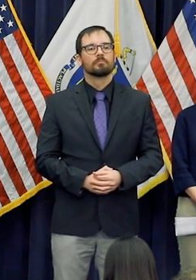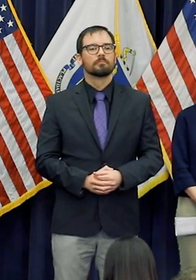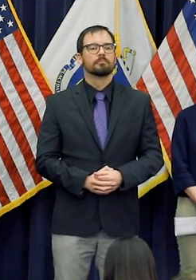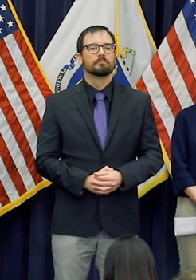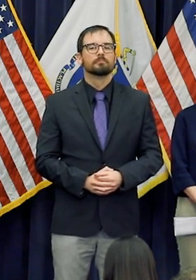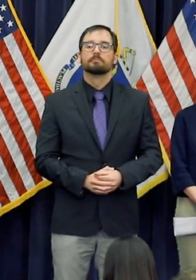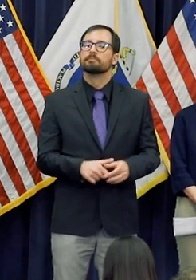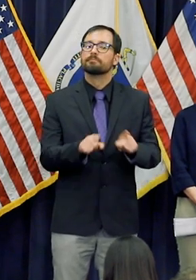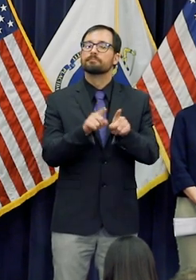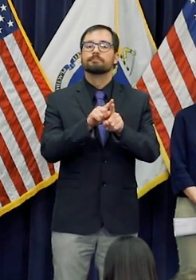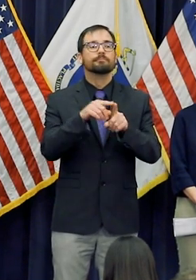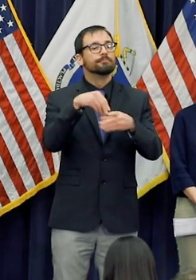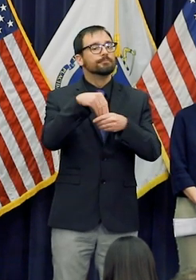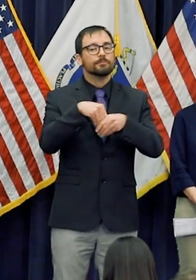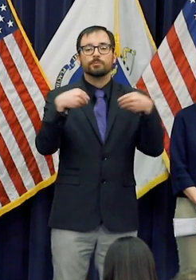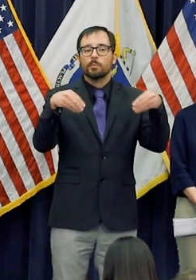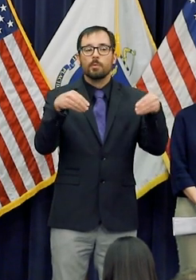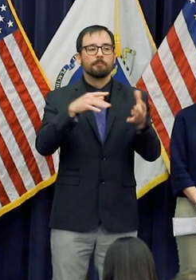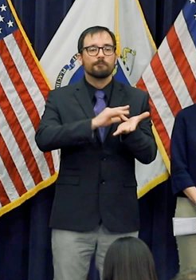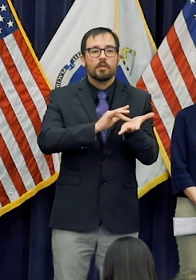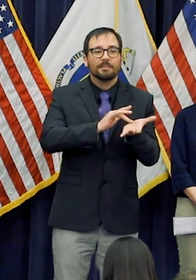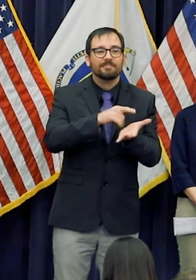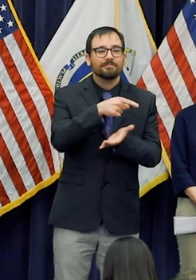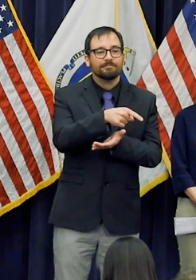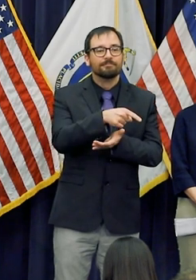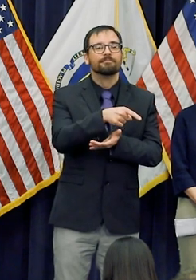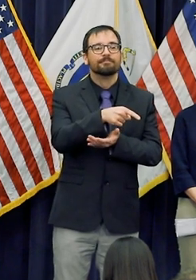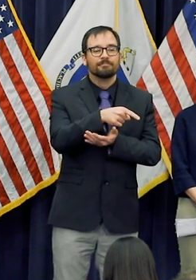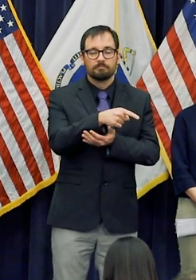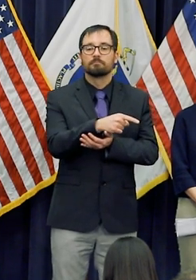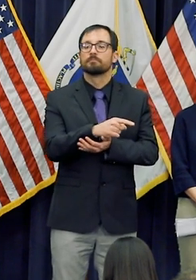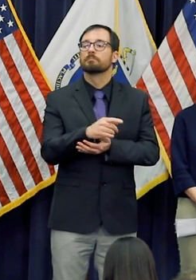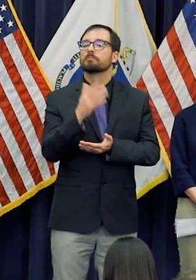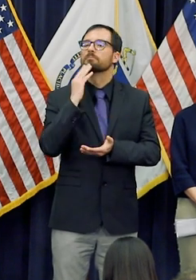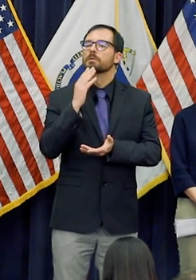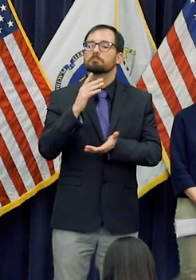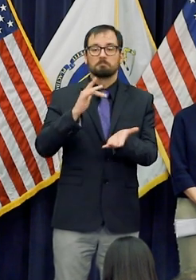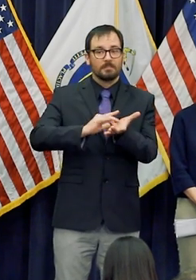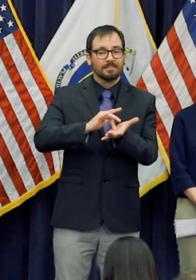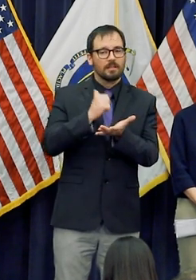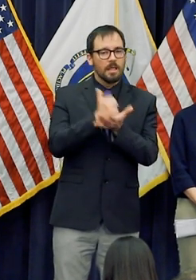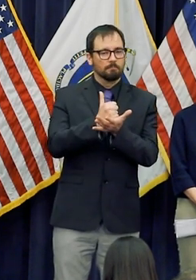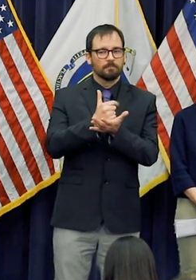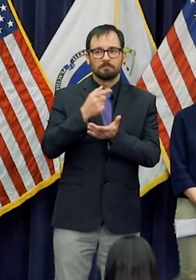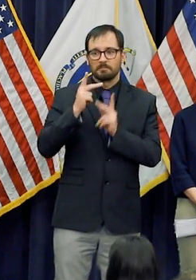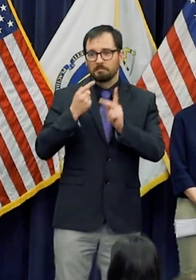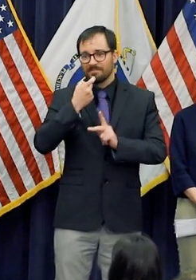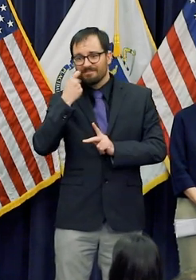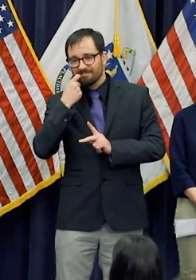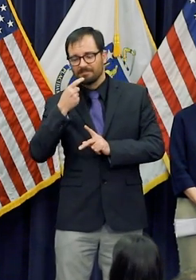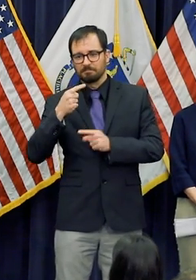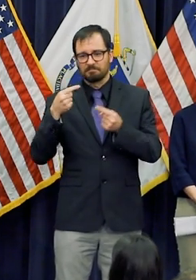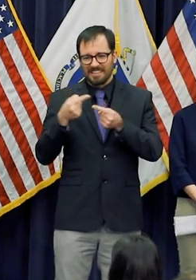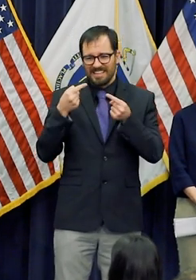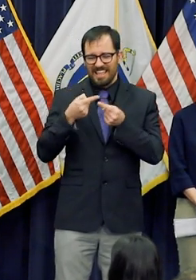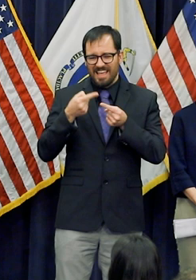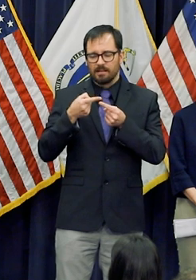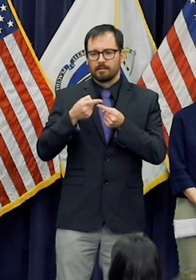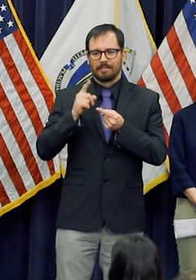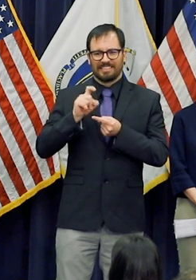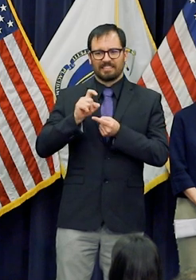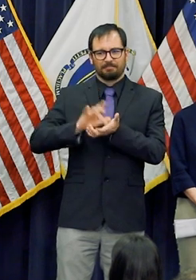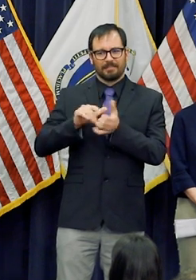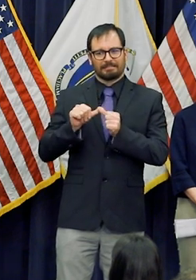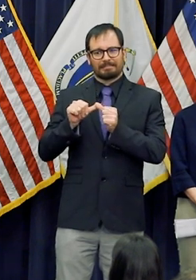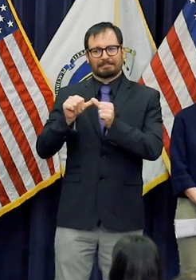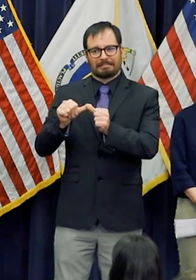medication for the treatment of opioid use disorder instead of requiring a nurse to do so. Today, we're also announcing measures